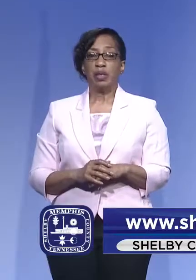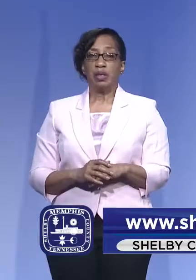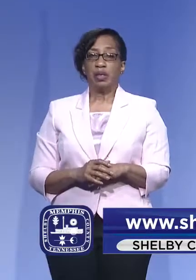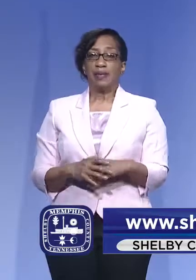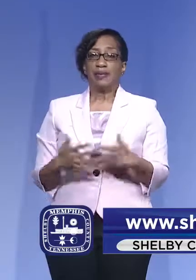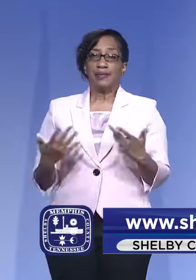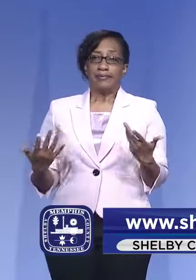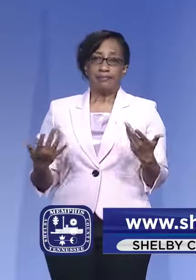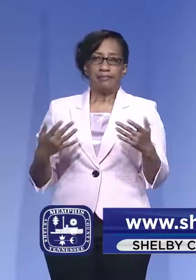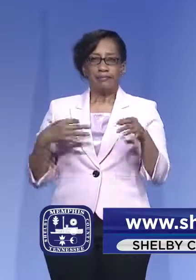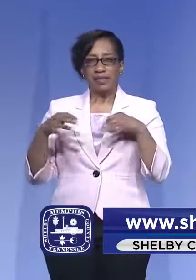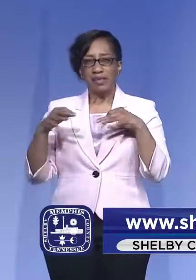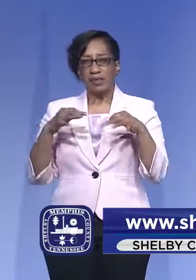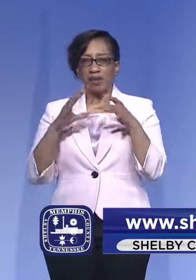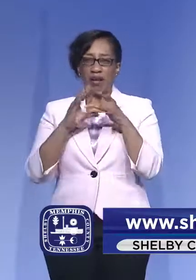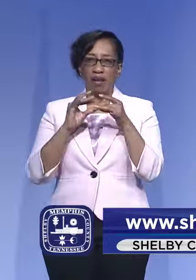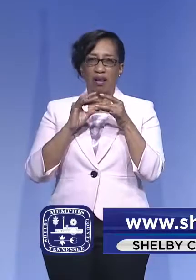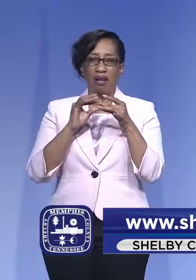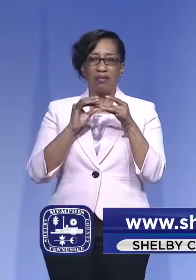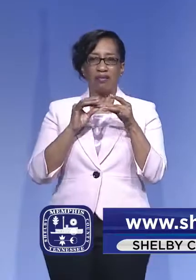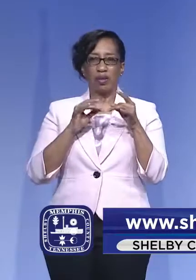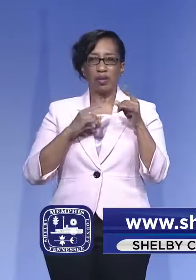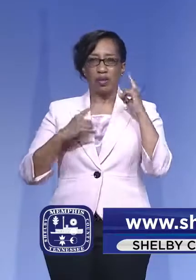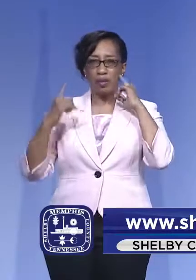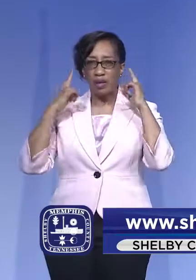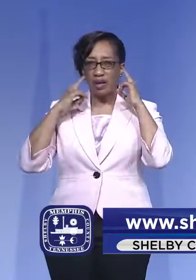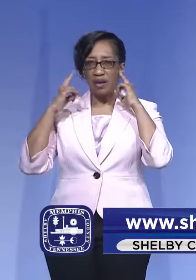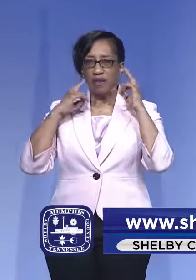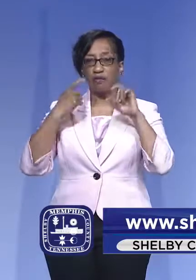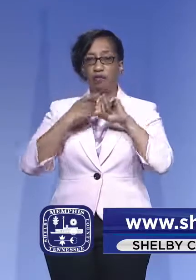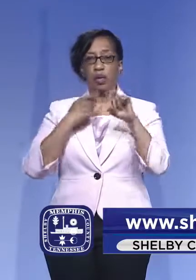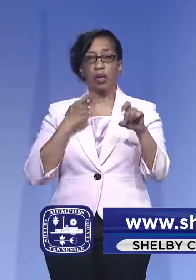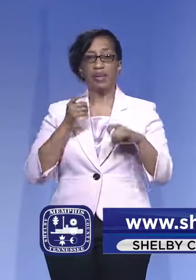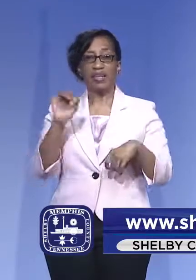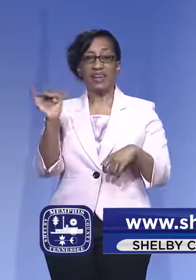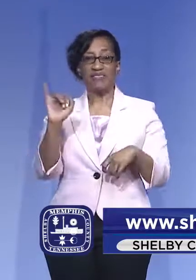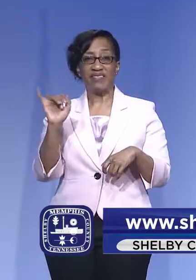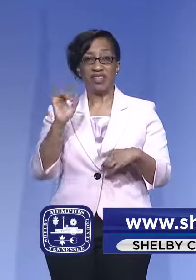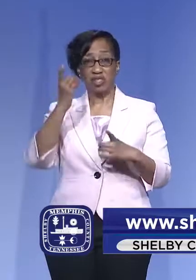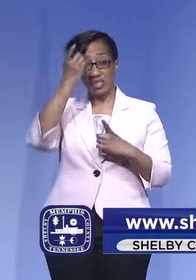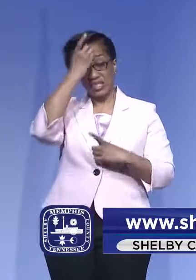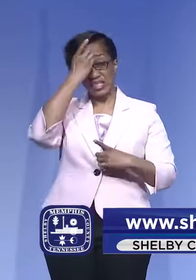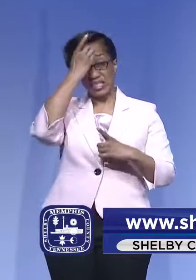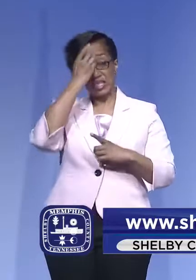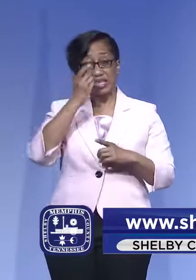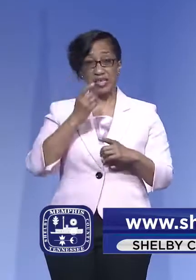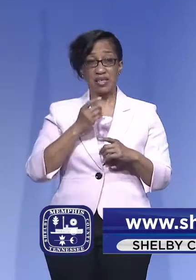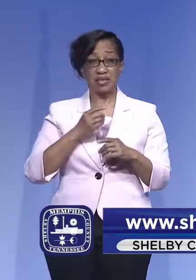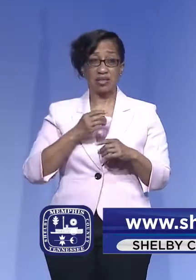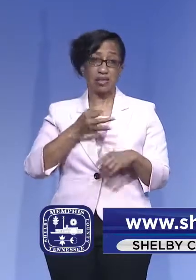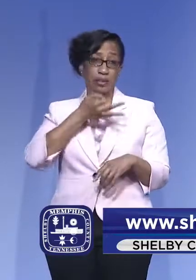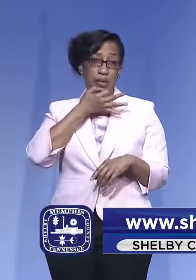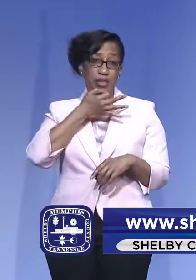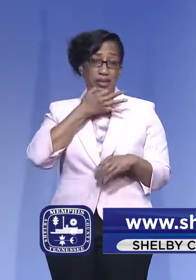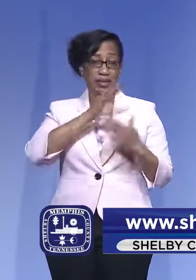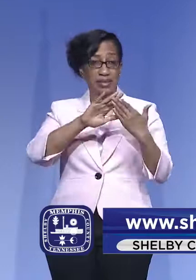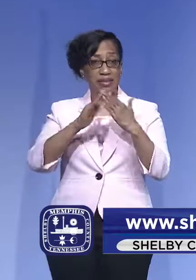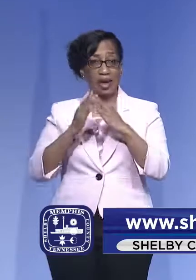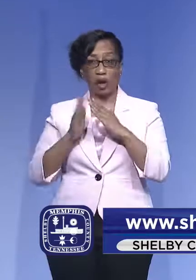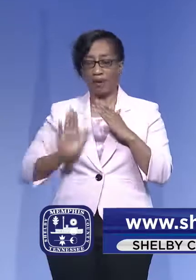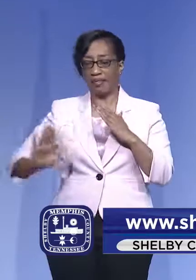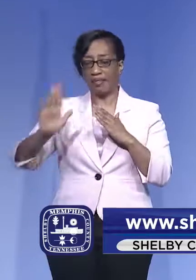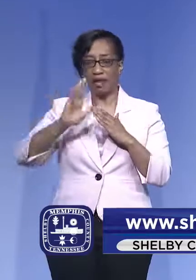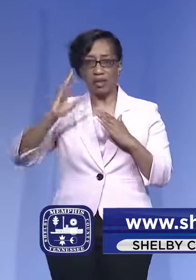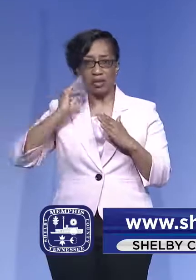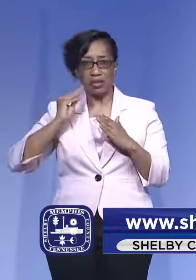Anecdotally, from talking with some of the infectious disease physicians in town about the kinds of experience they're having